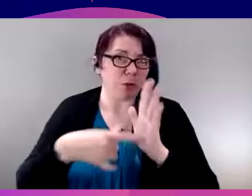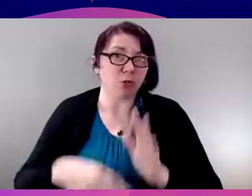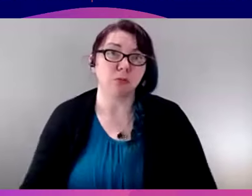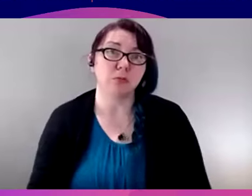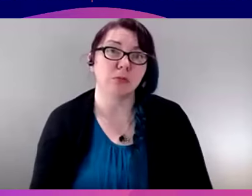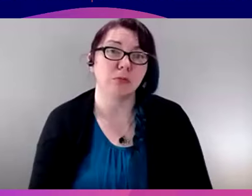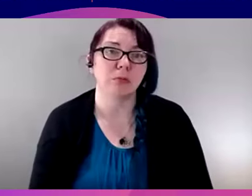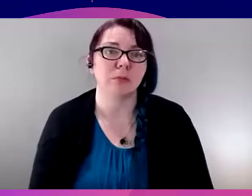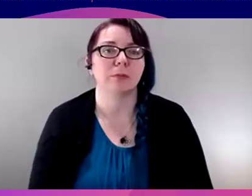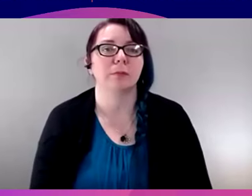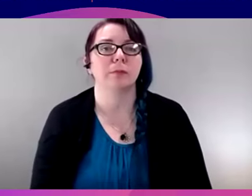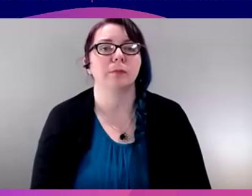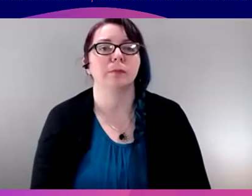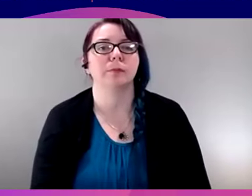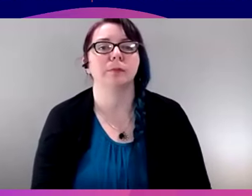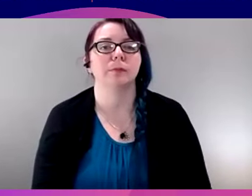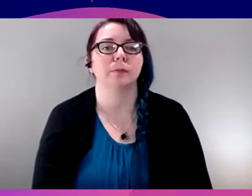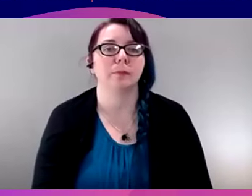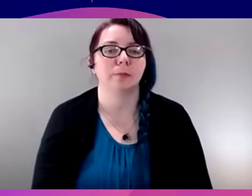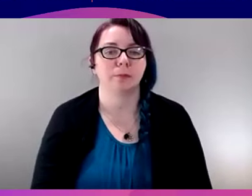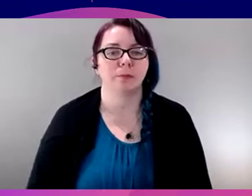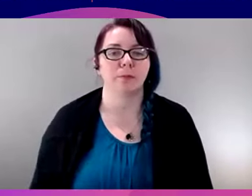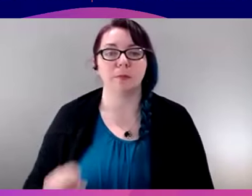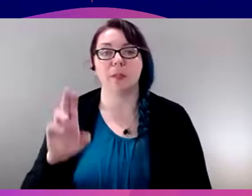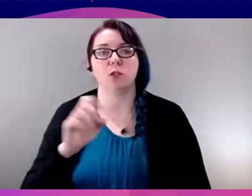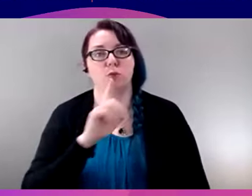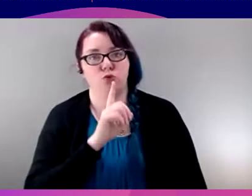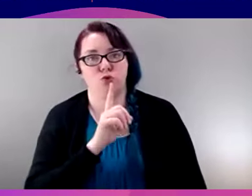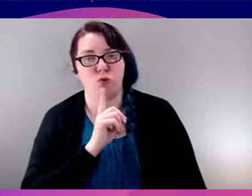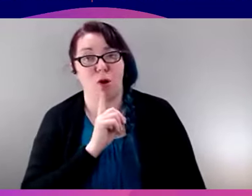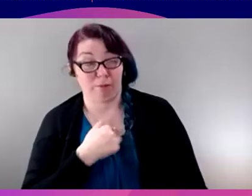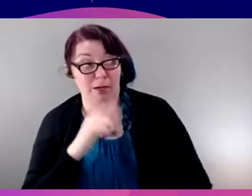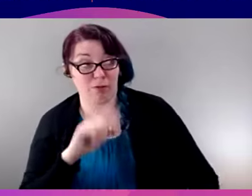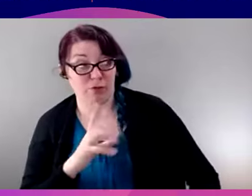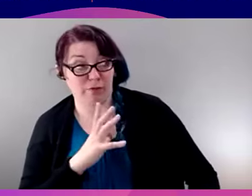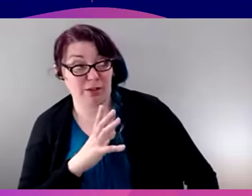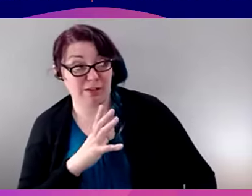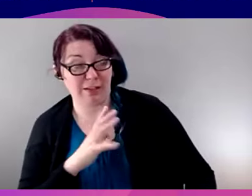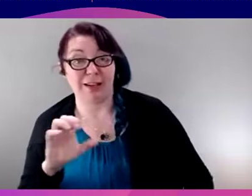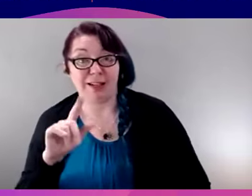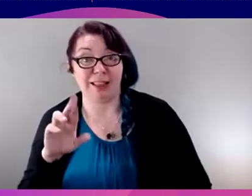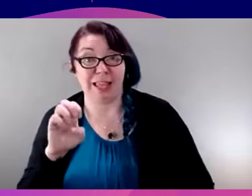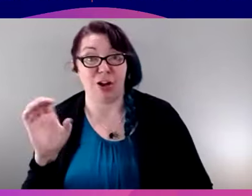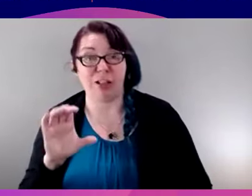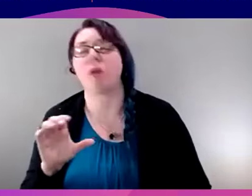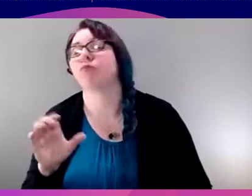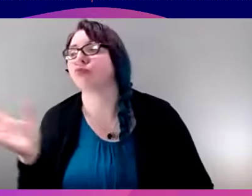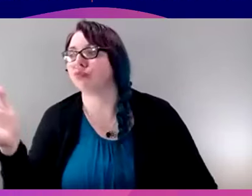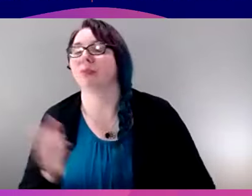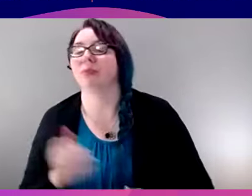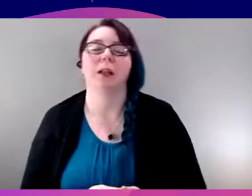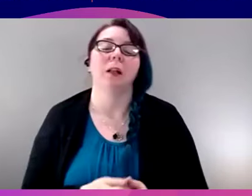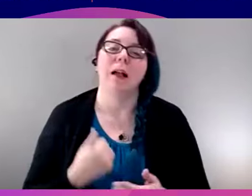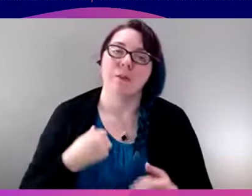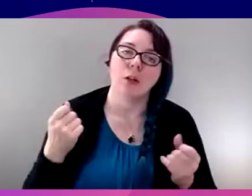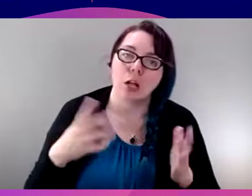Absolutely. Claire, would you like me to take that one? Sure. Yeah, if you want Okay. to, sure. So there's lots of different